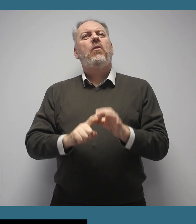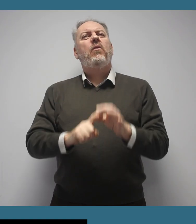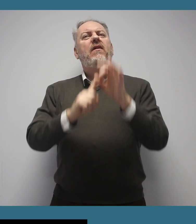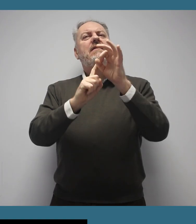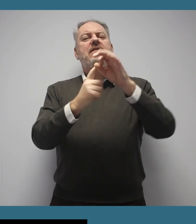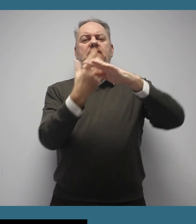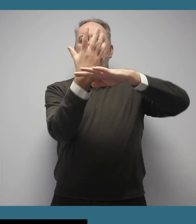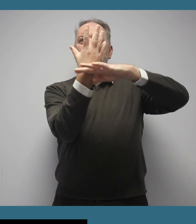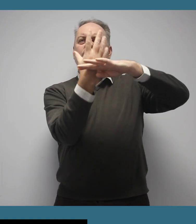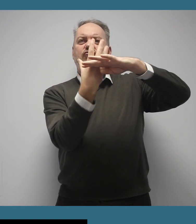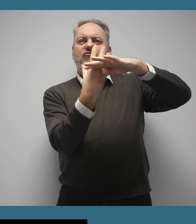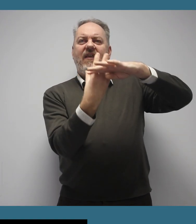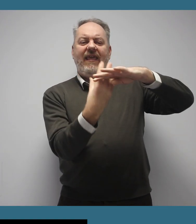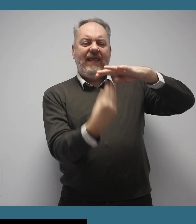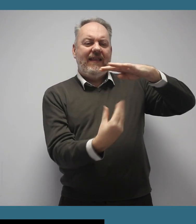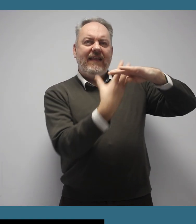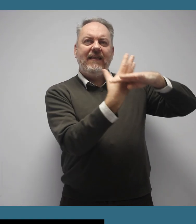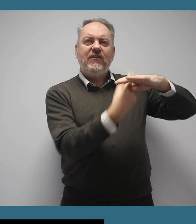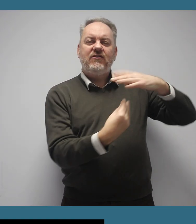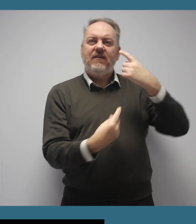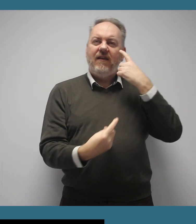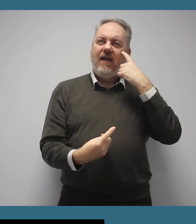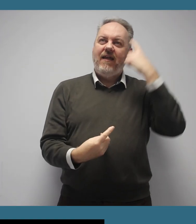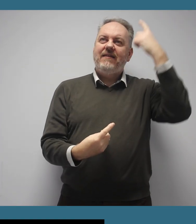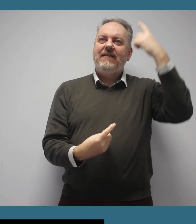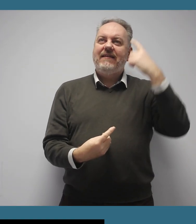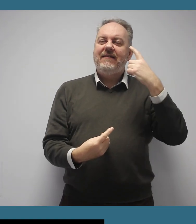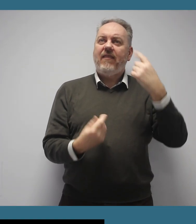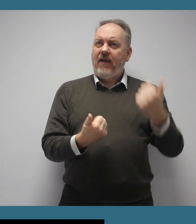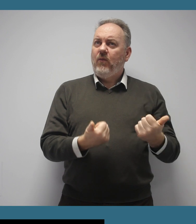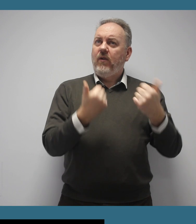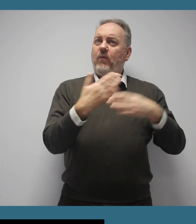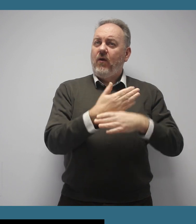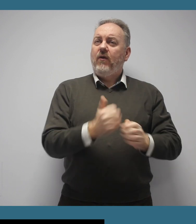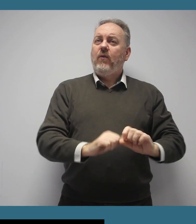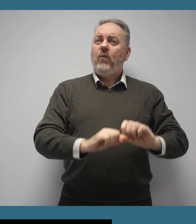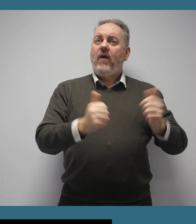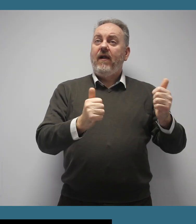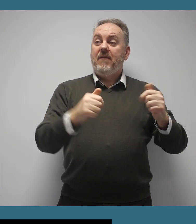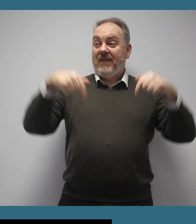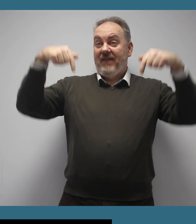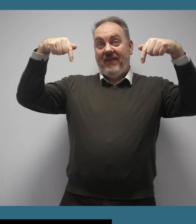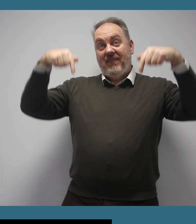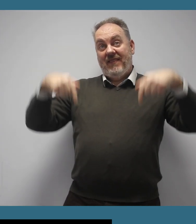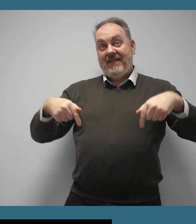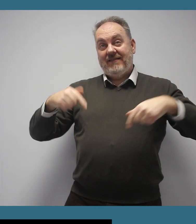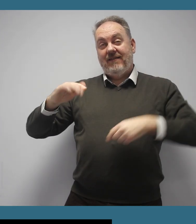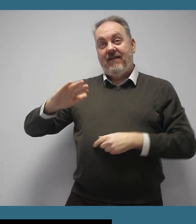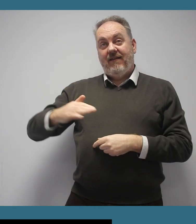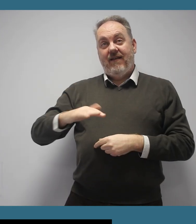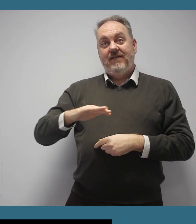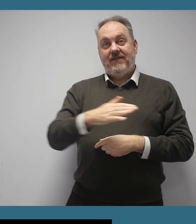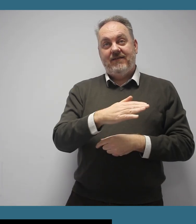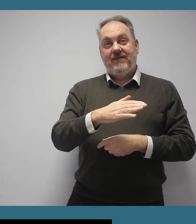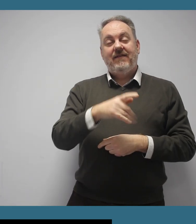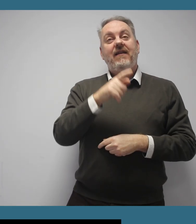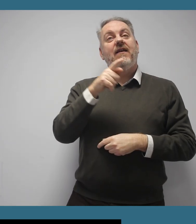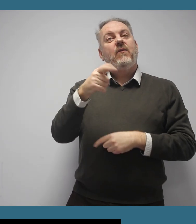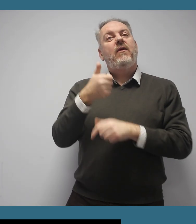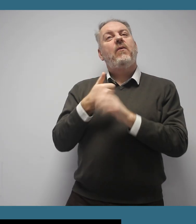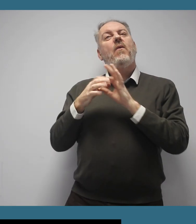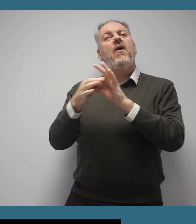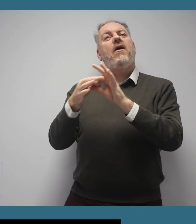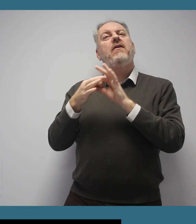benefit. But what's particularly nice about the rain garden is that our landscape architects, who were a company called